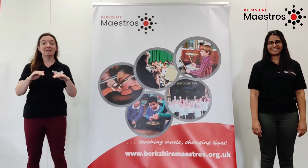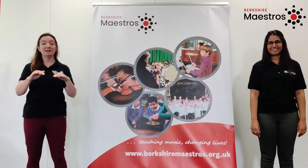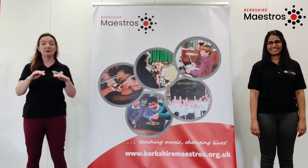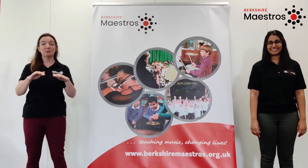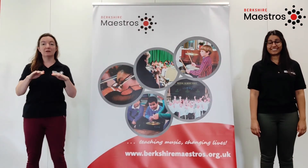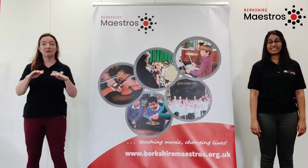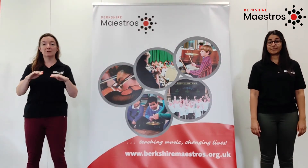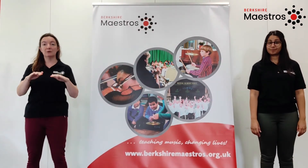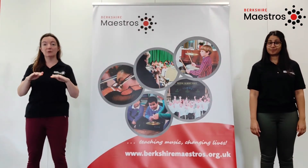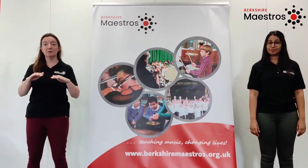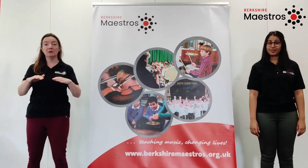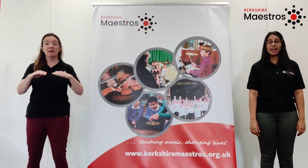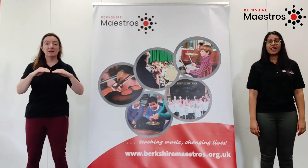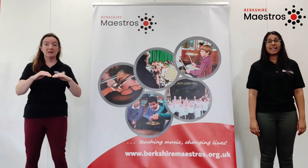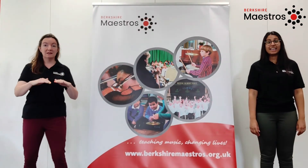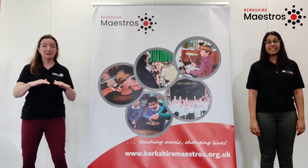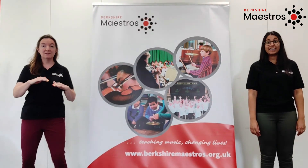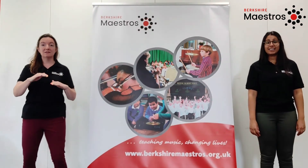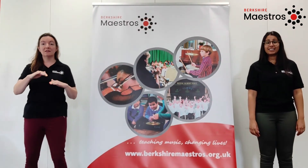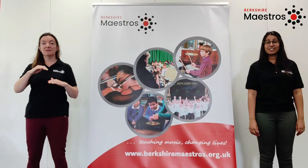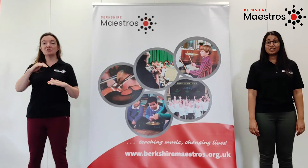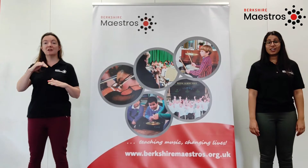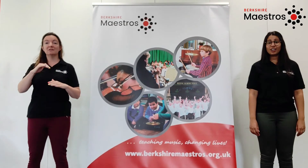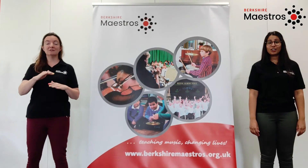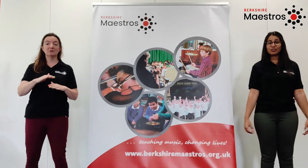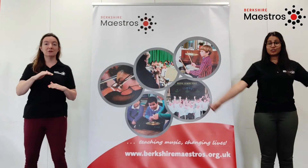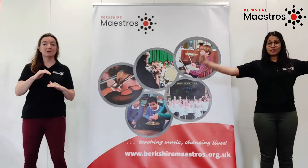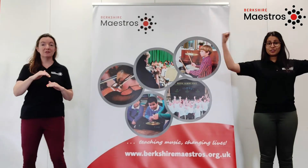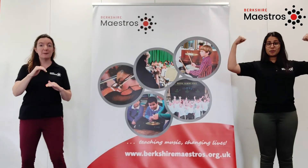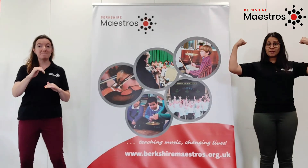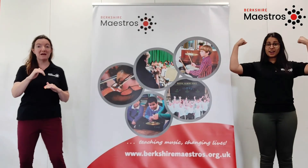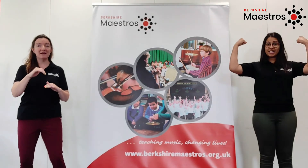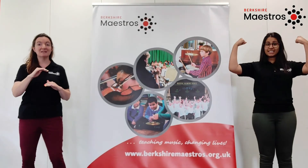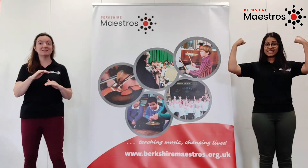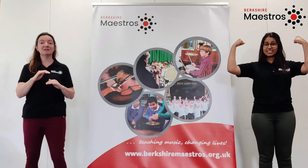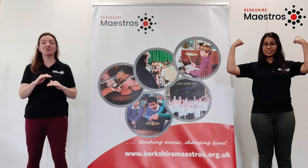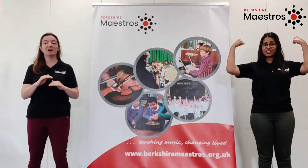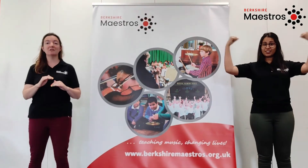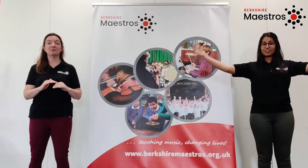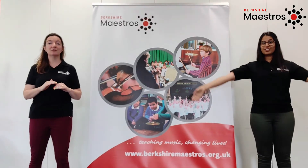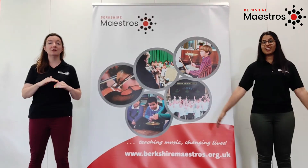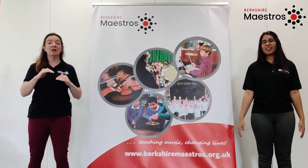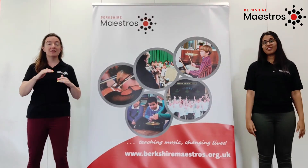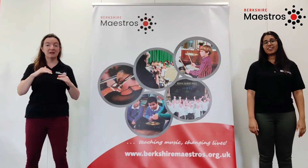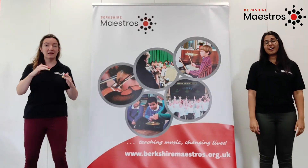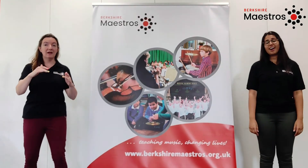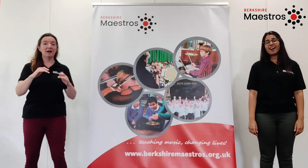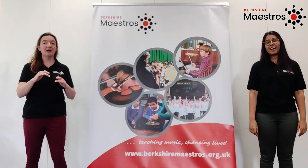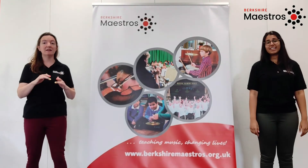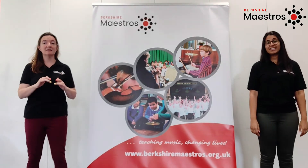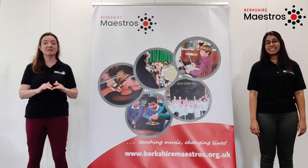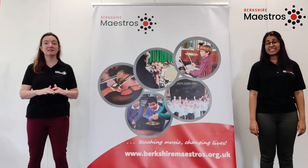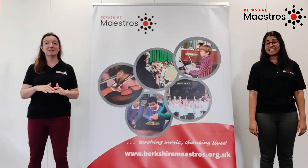here we go. In the jungle, the mighty jungle, the lion